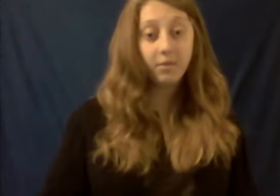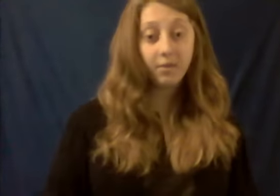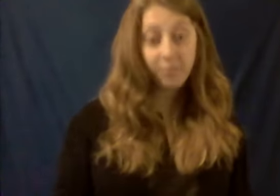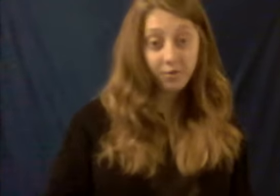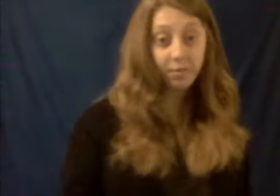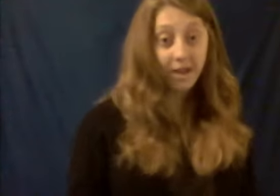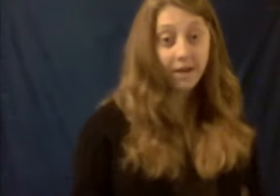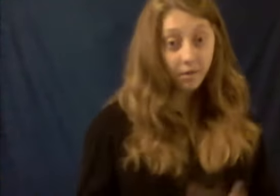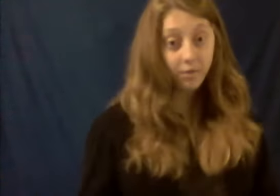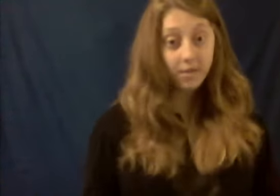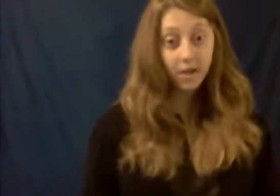stamps to apply to those things?